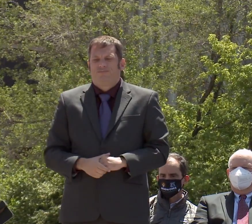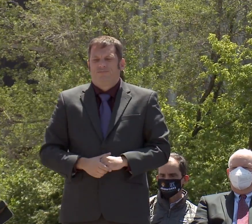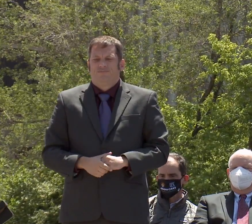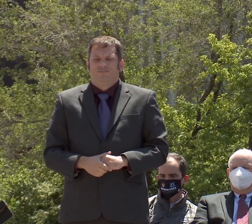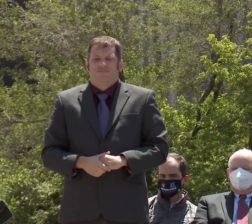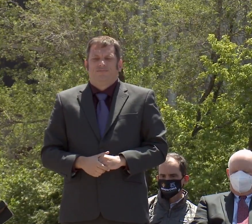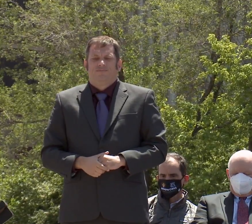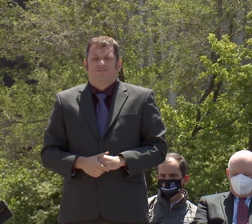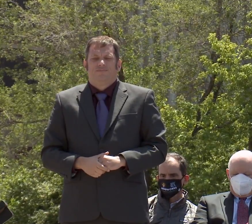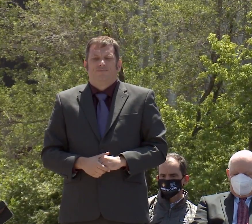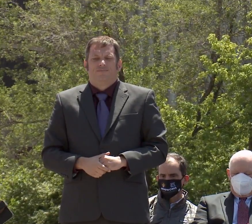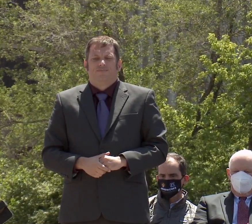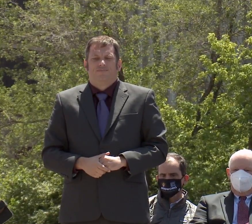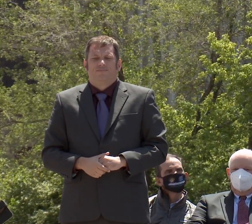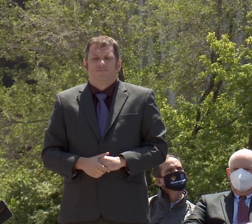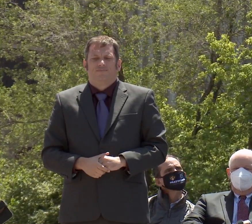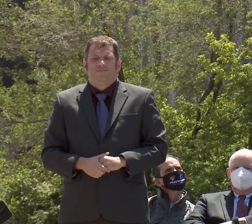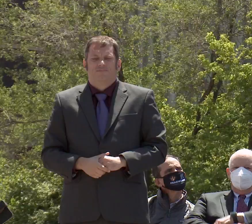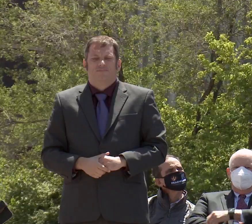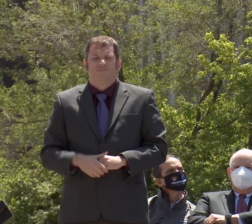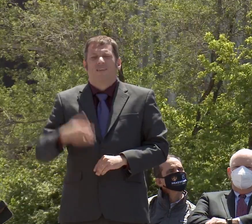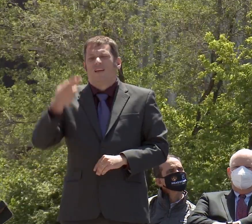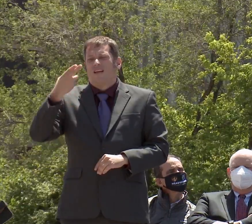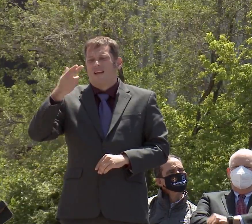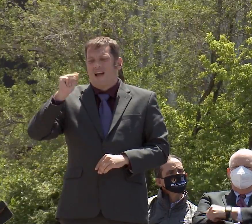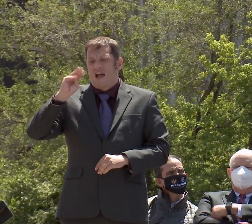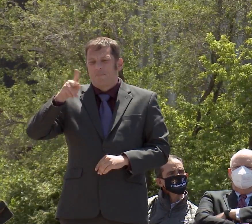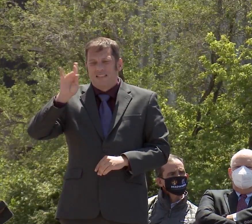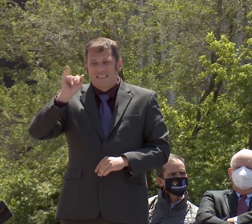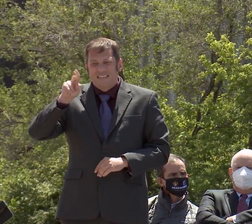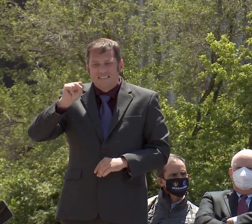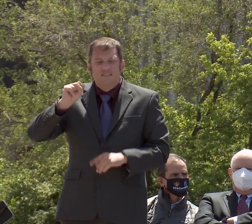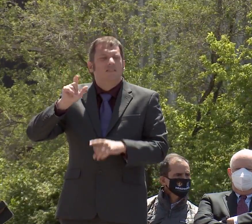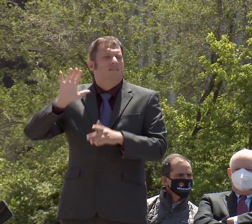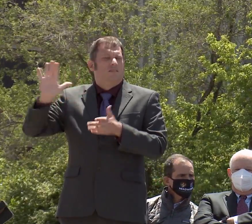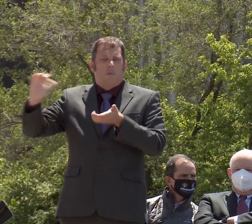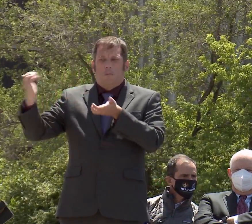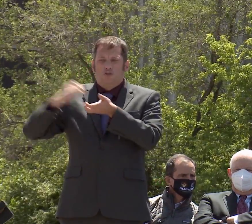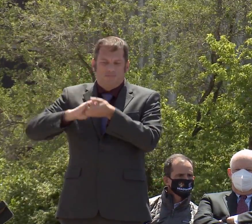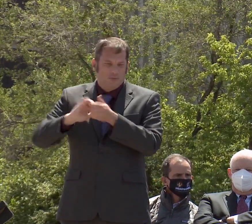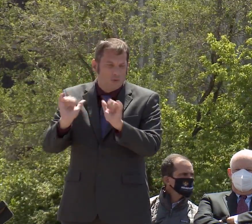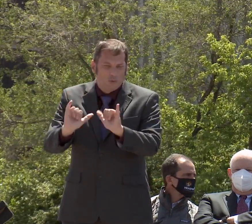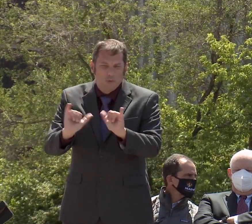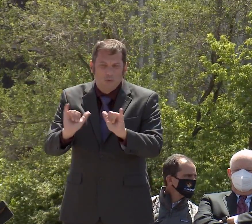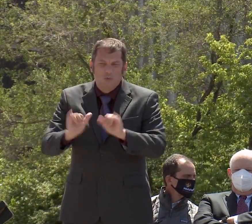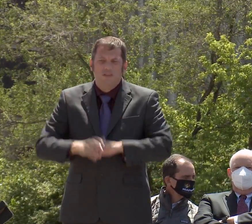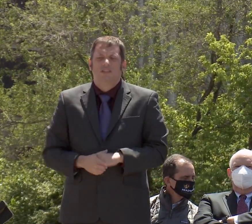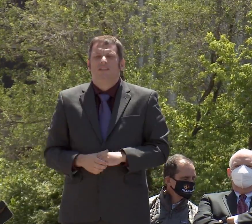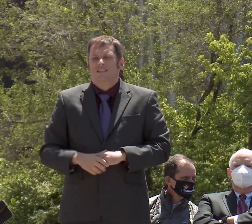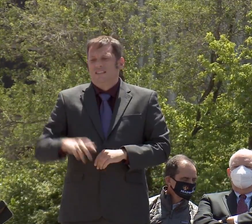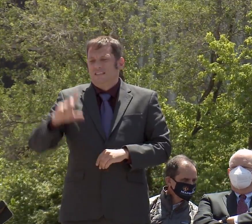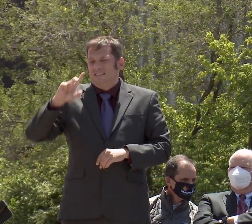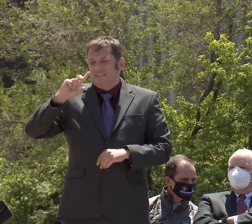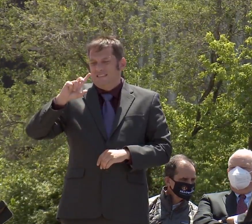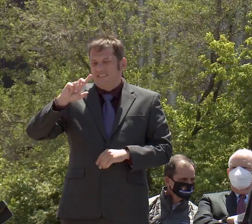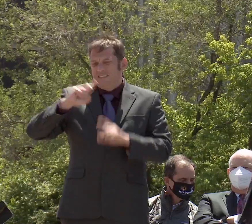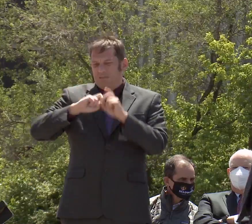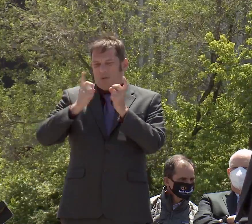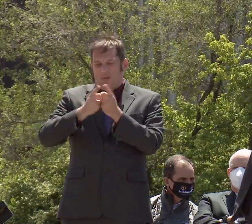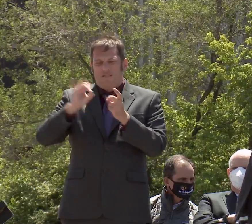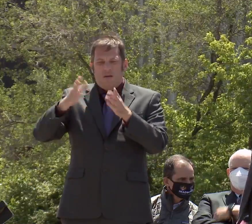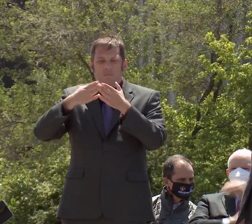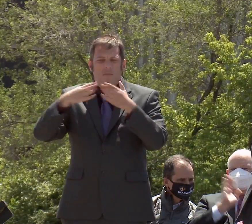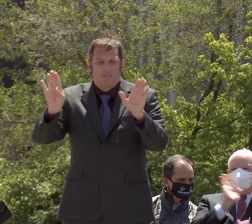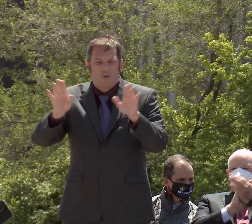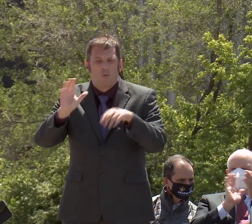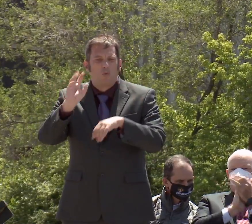and the partnership, and of course to the acting director of DPW, and all the workers here, thank